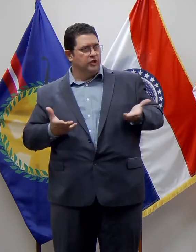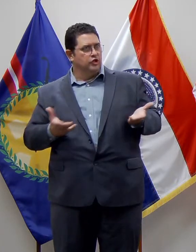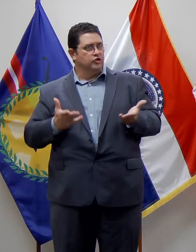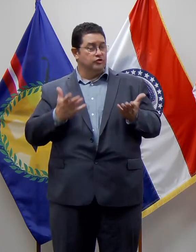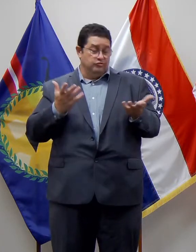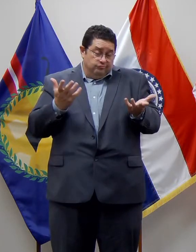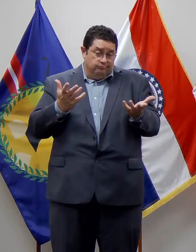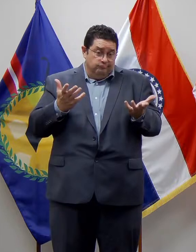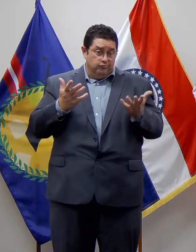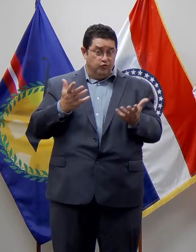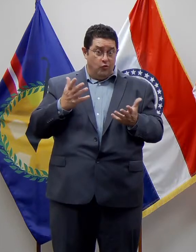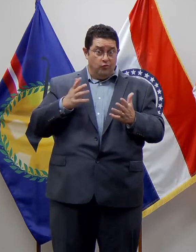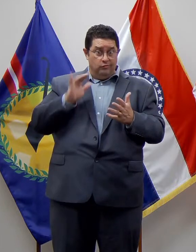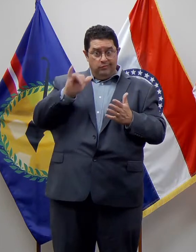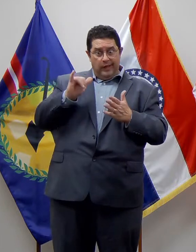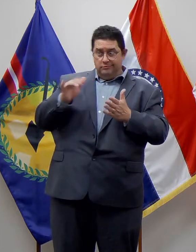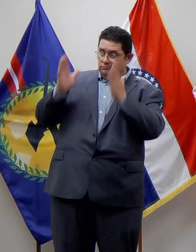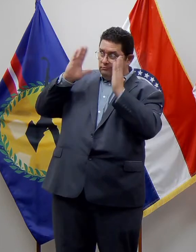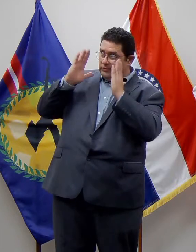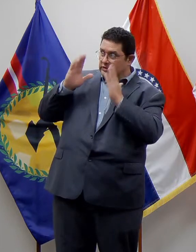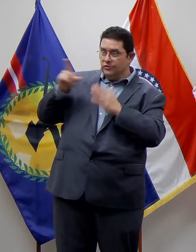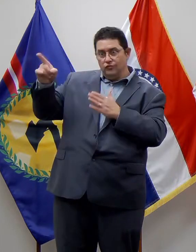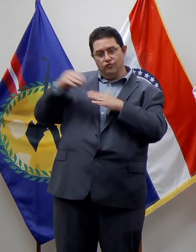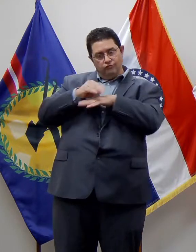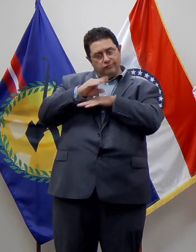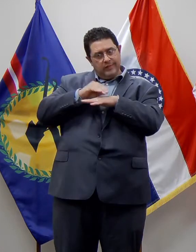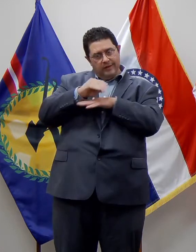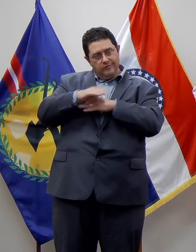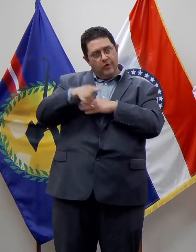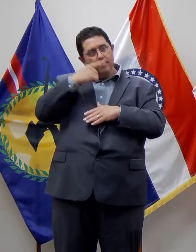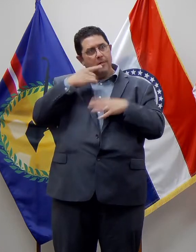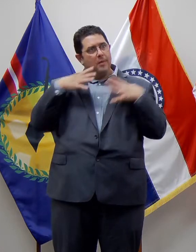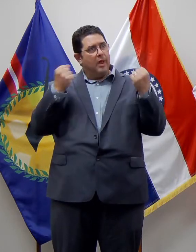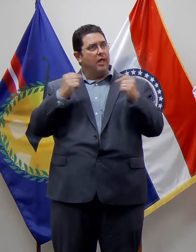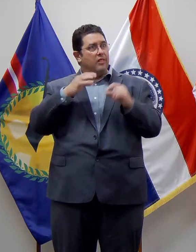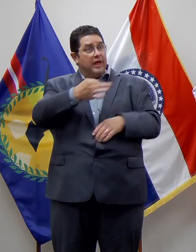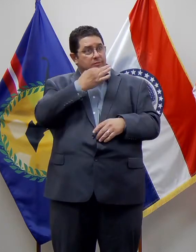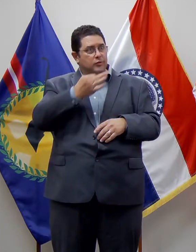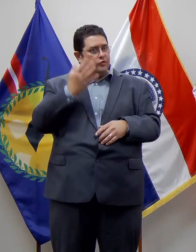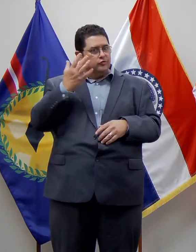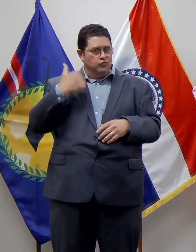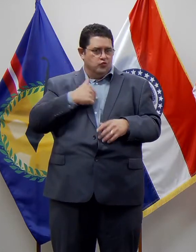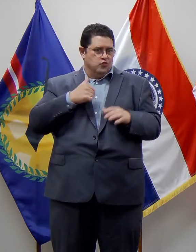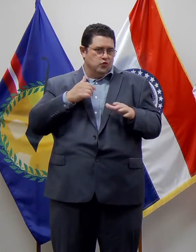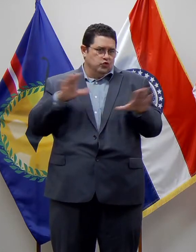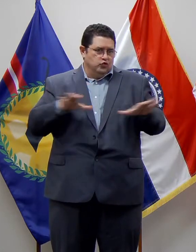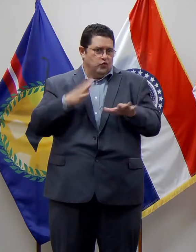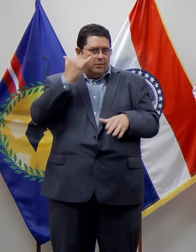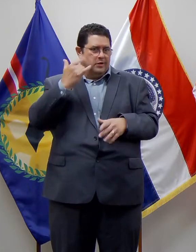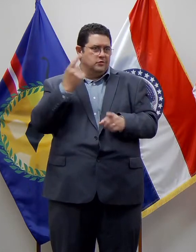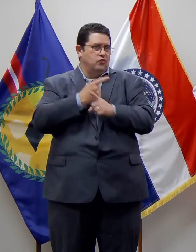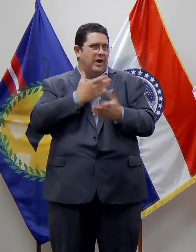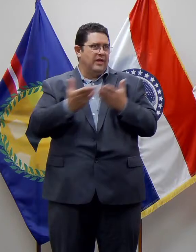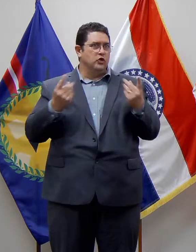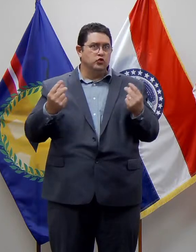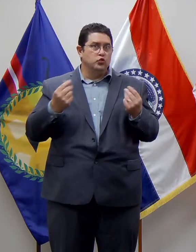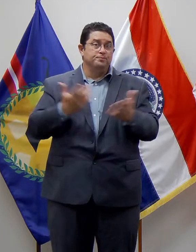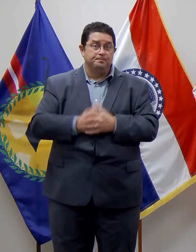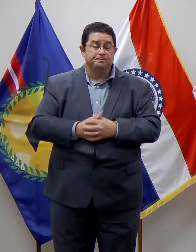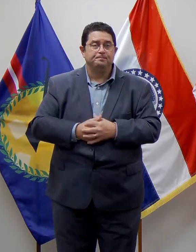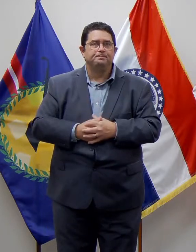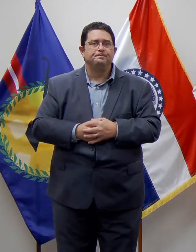pandemic based on the guidance of public health experts. We're doing it because we think it's the right thing to do.